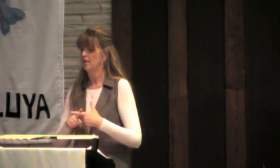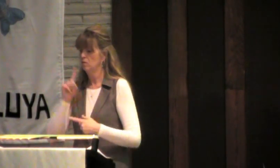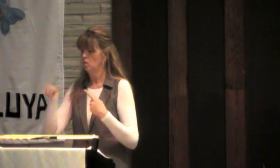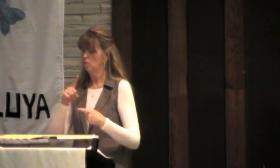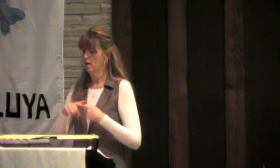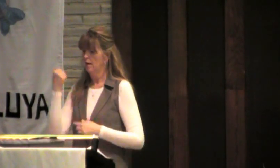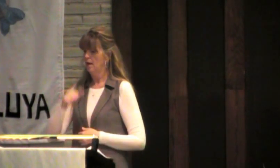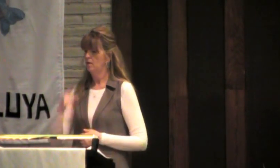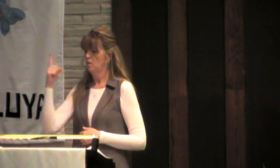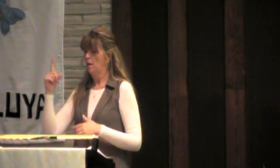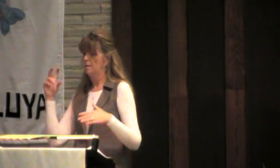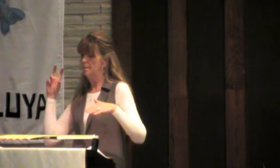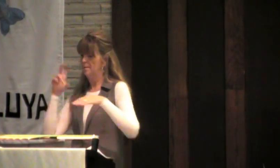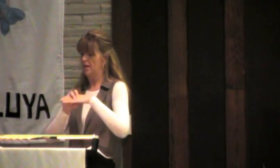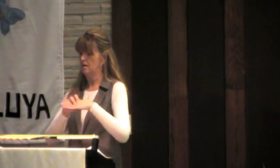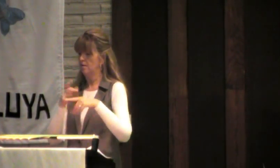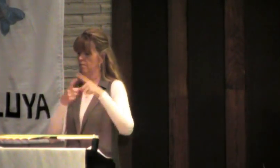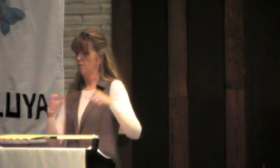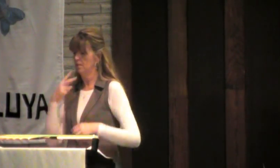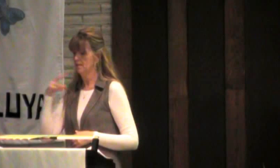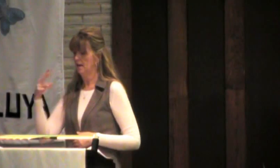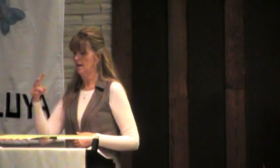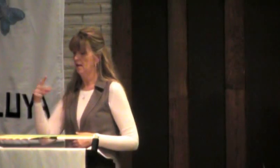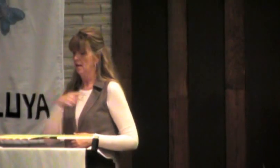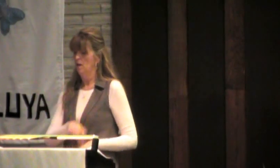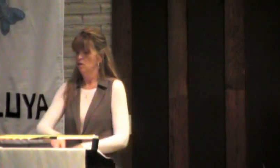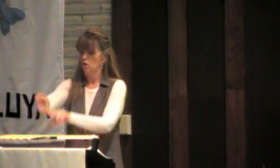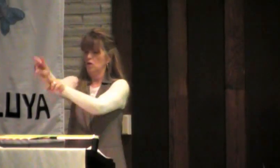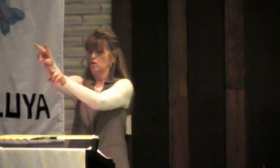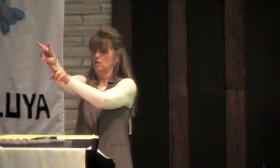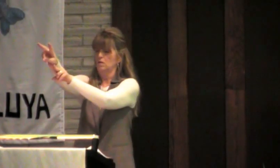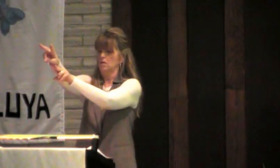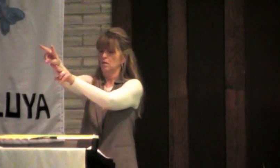Then, when anyone was bitten by a snake and looked at the bronze snake,